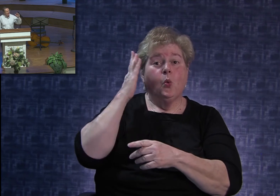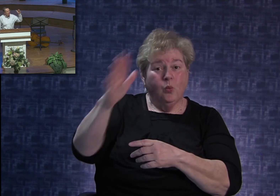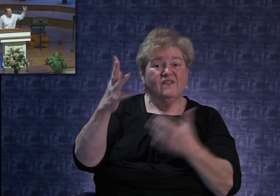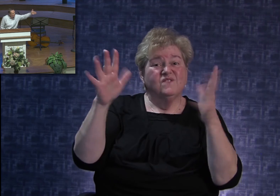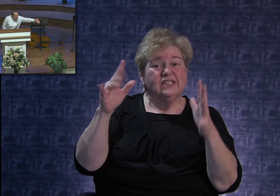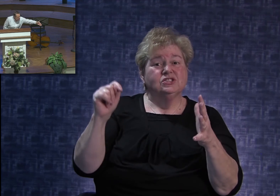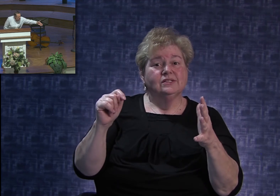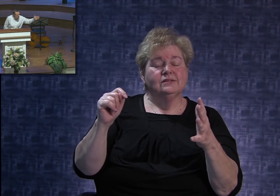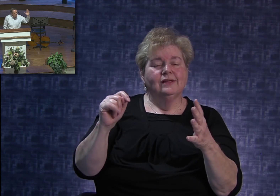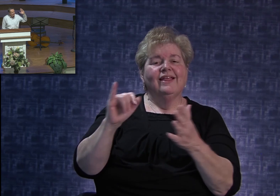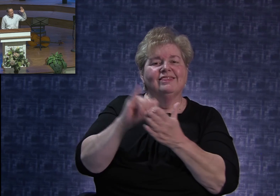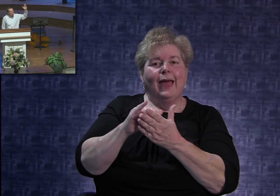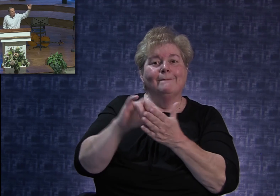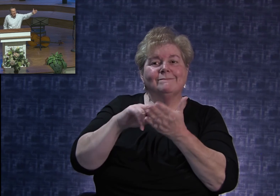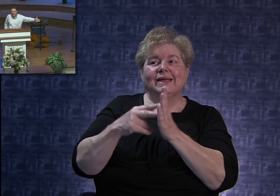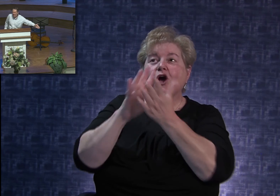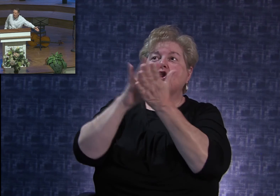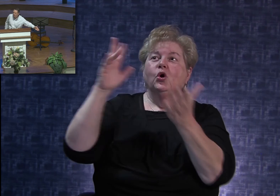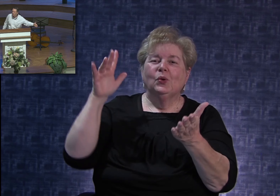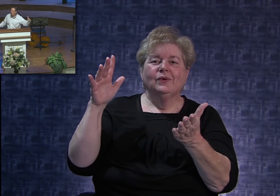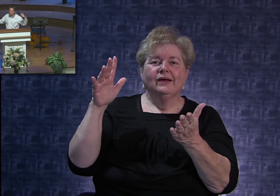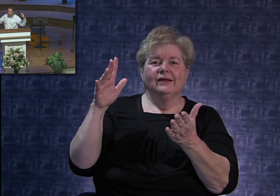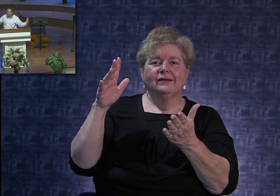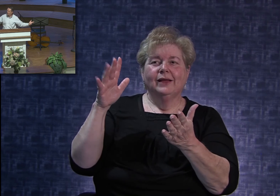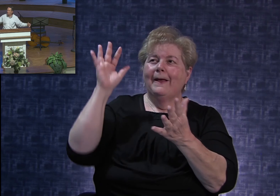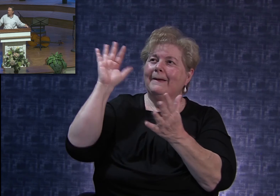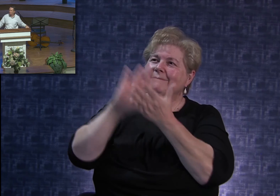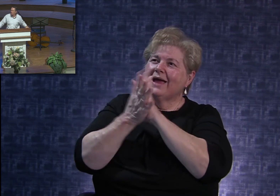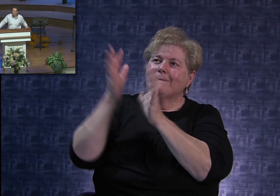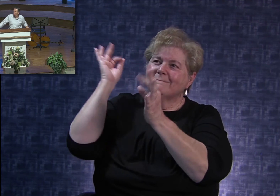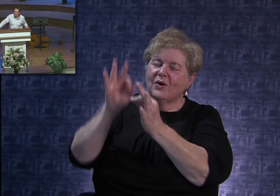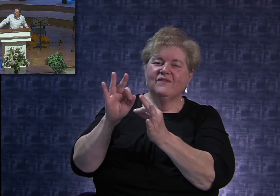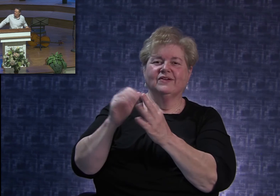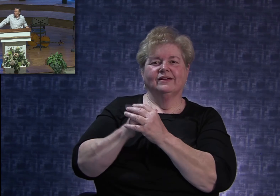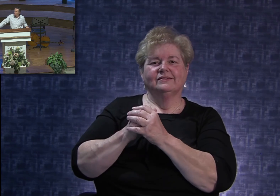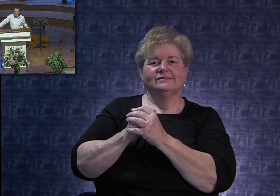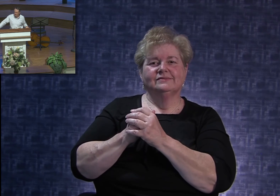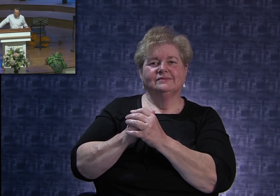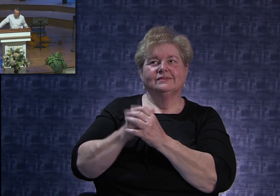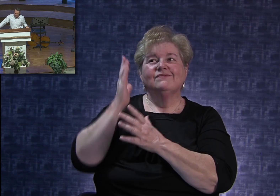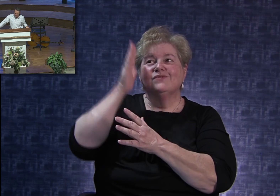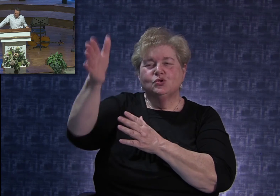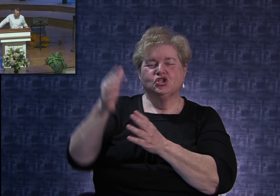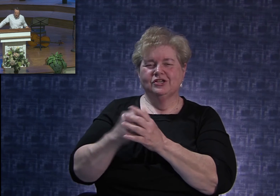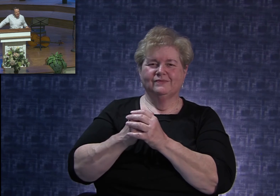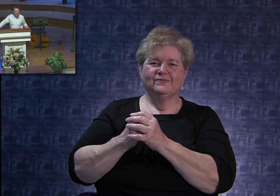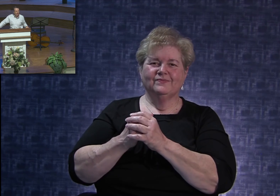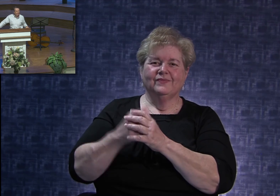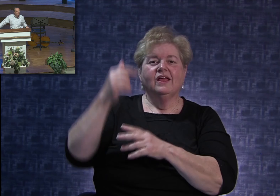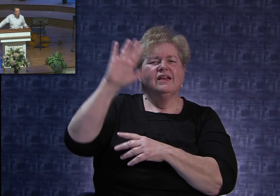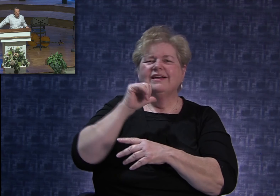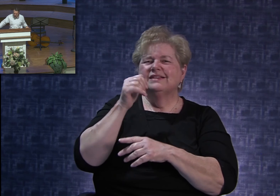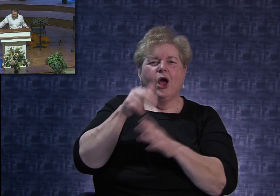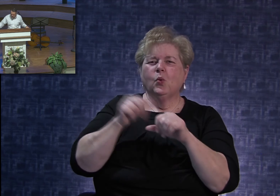completion, glorification. There will be an end result when your salvation is ultimately realized. God's not going to